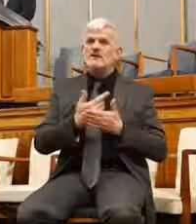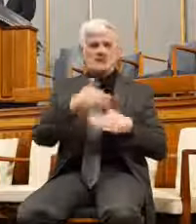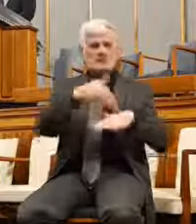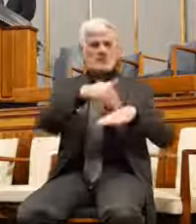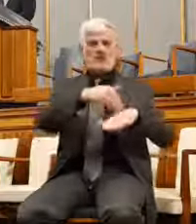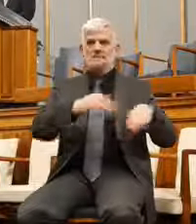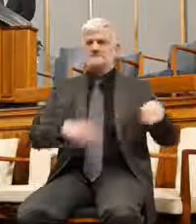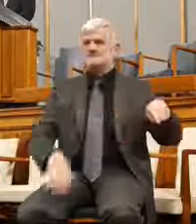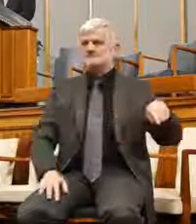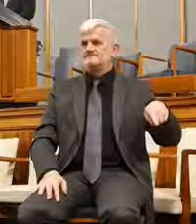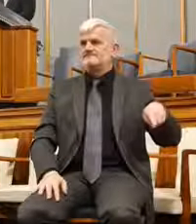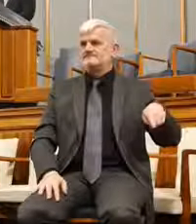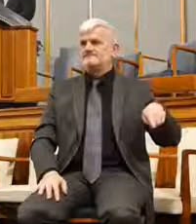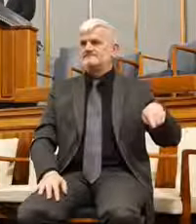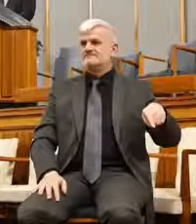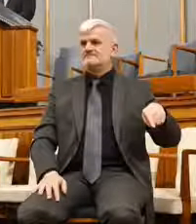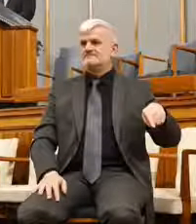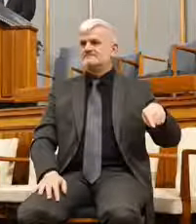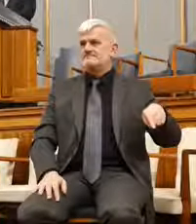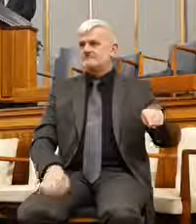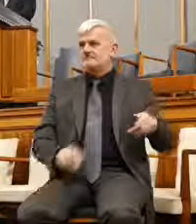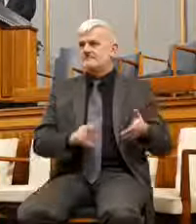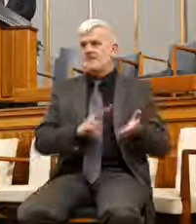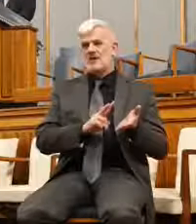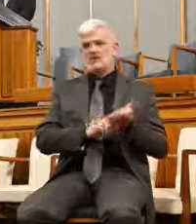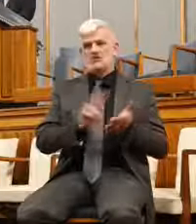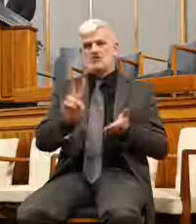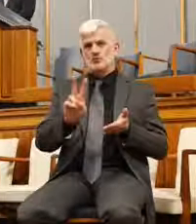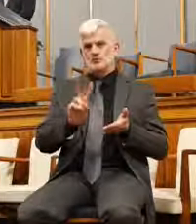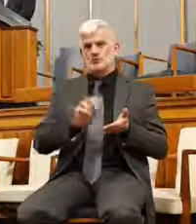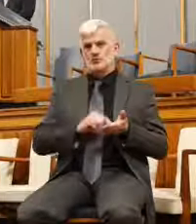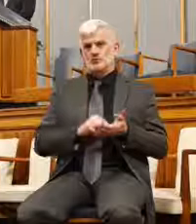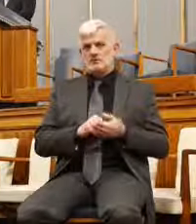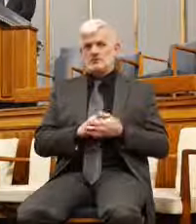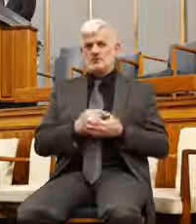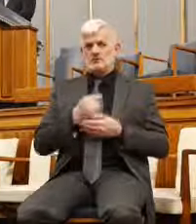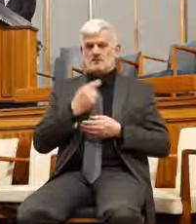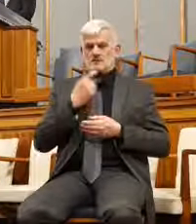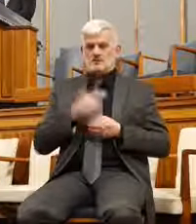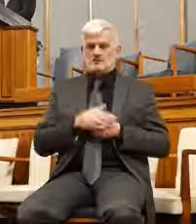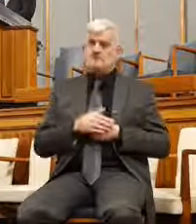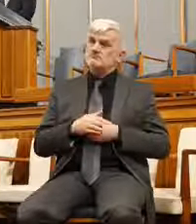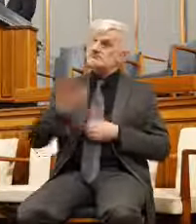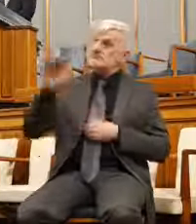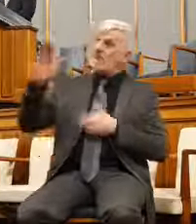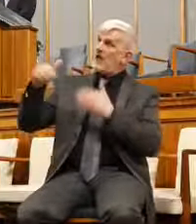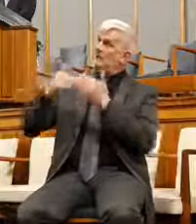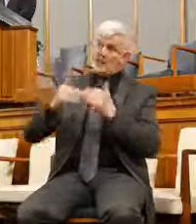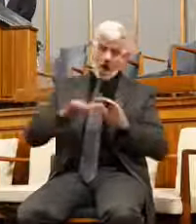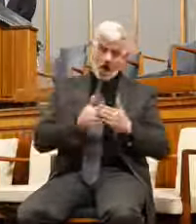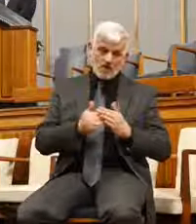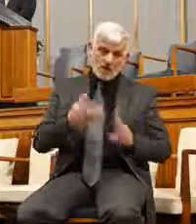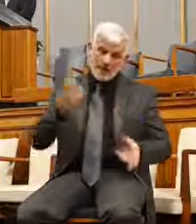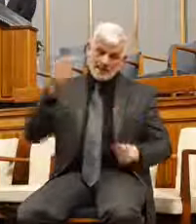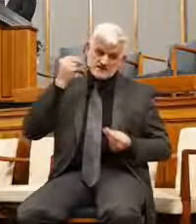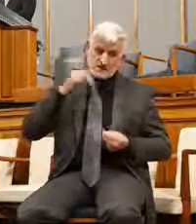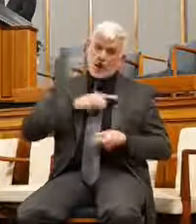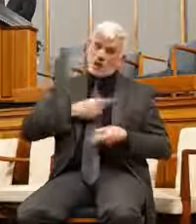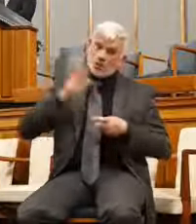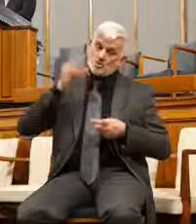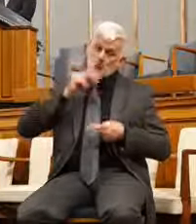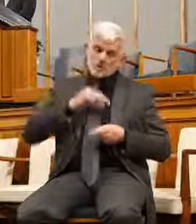Here it is in verse 1, verse 2 rather. Hear, O heavens, and give ear, O earth, for the Lord hath spoken. I